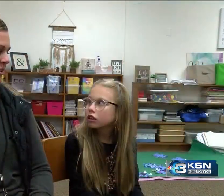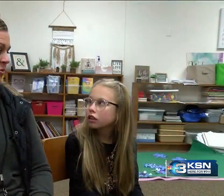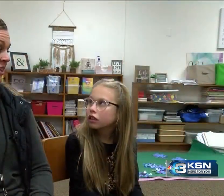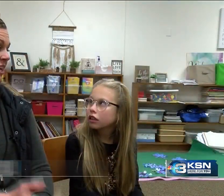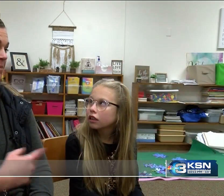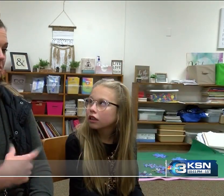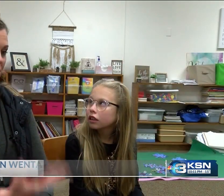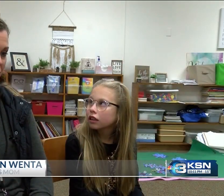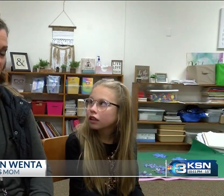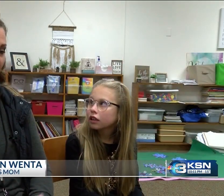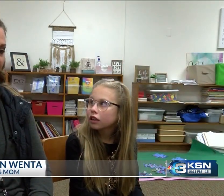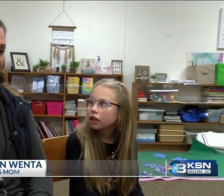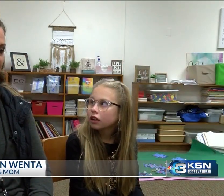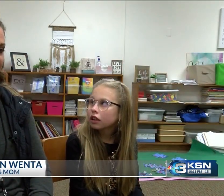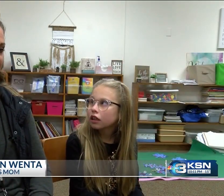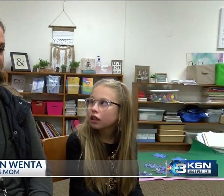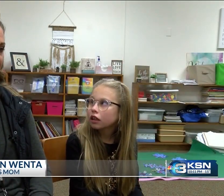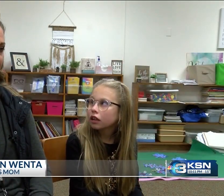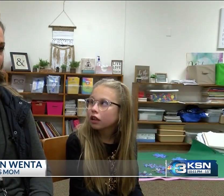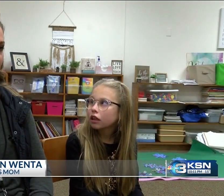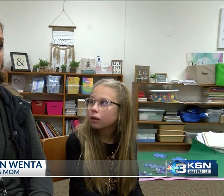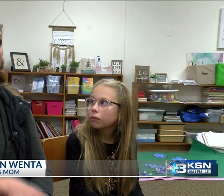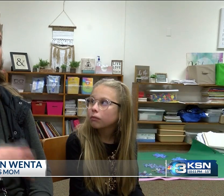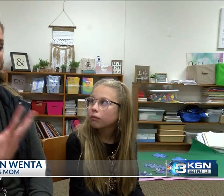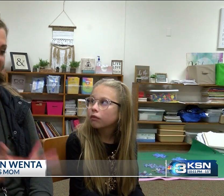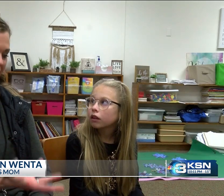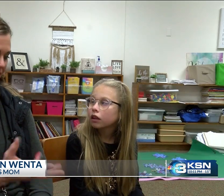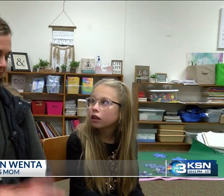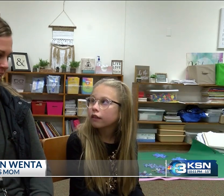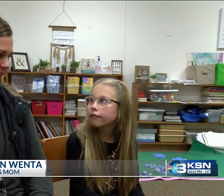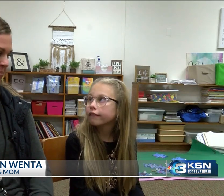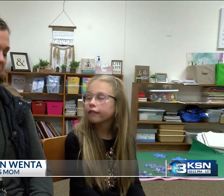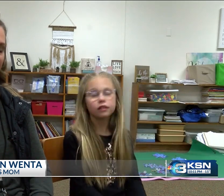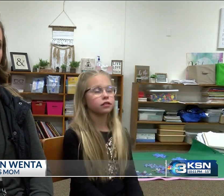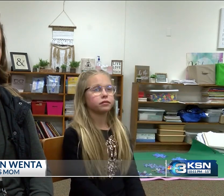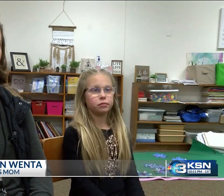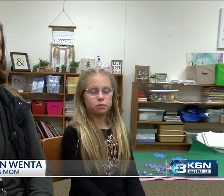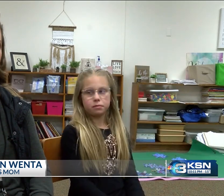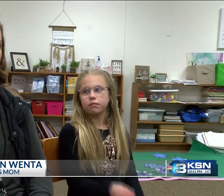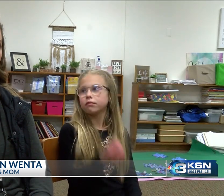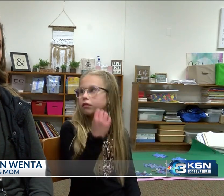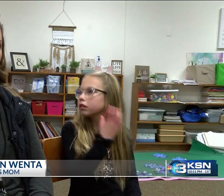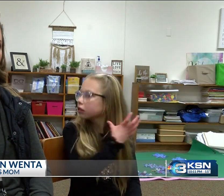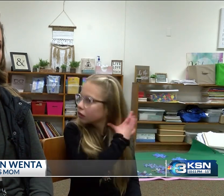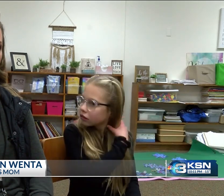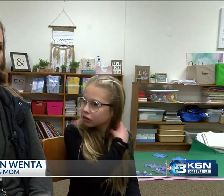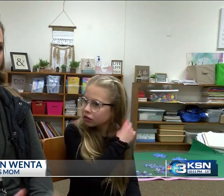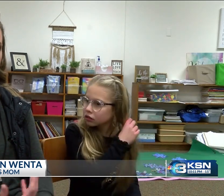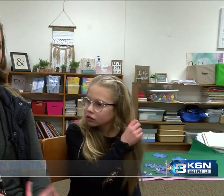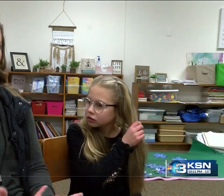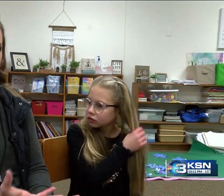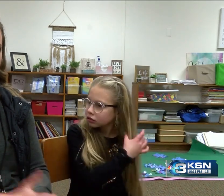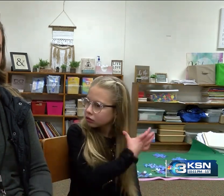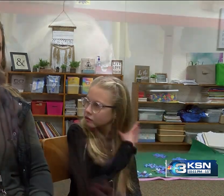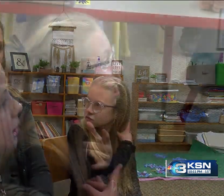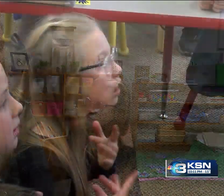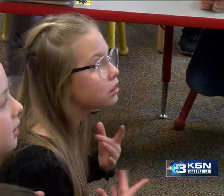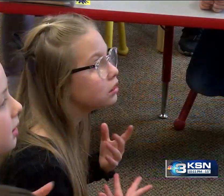When Camden was born, she did have her hearing, but then she just lost it. Cochlear